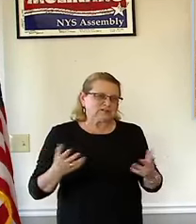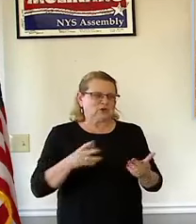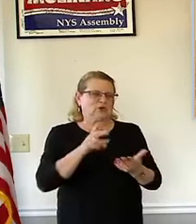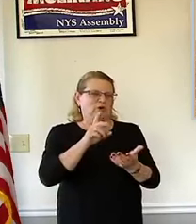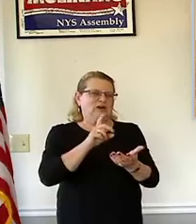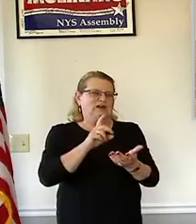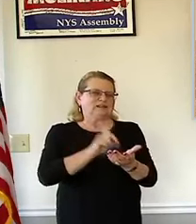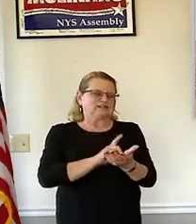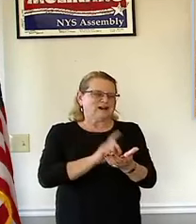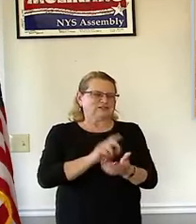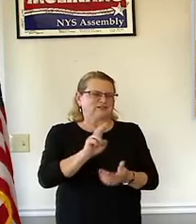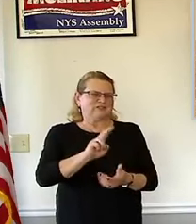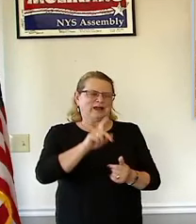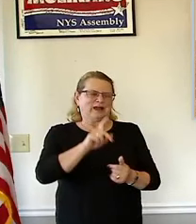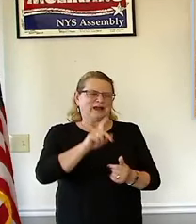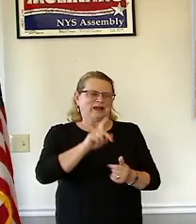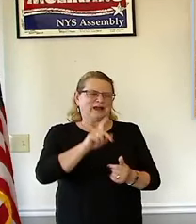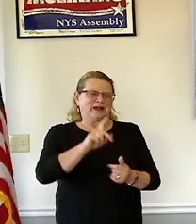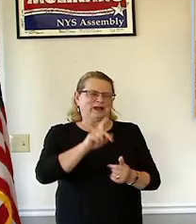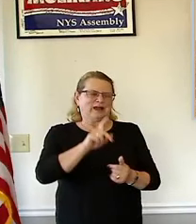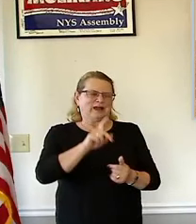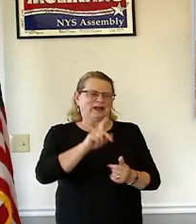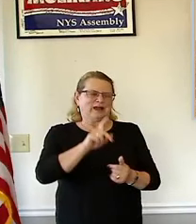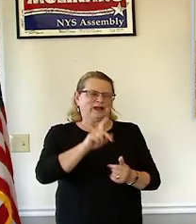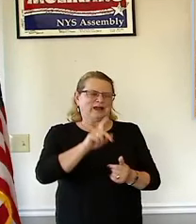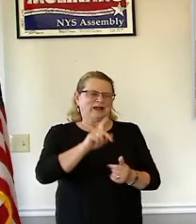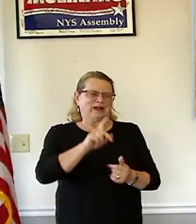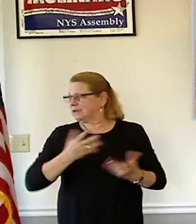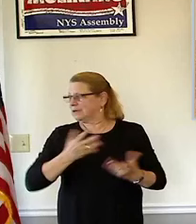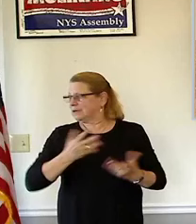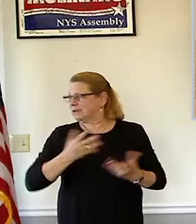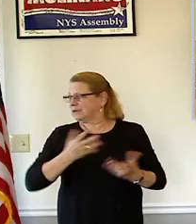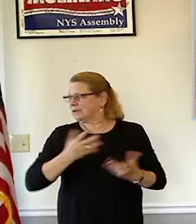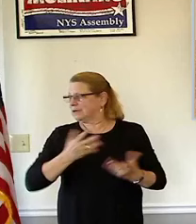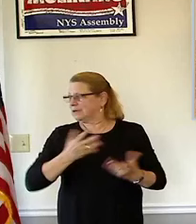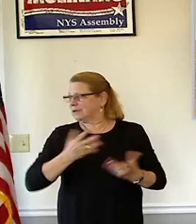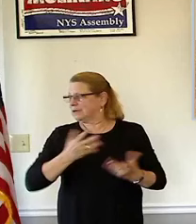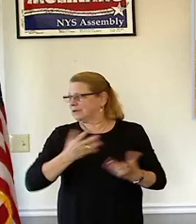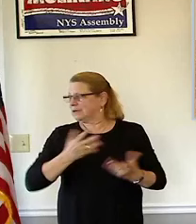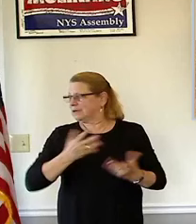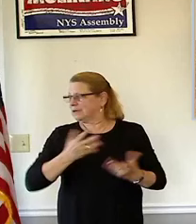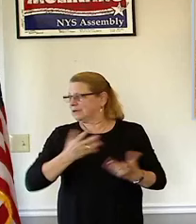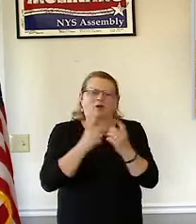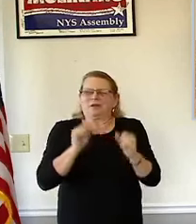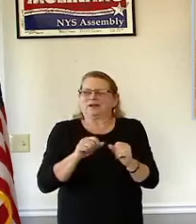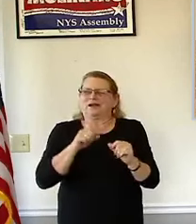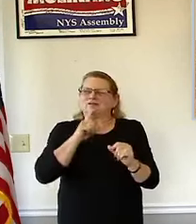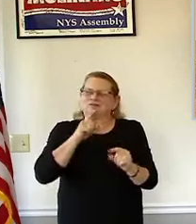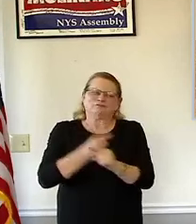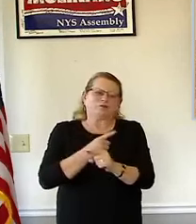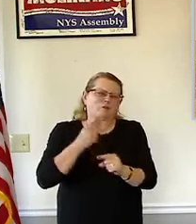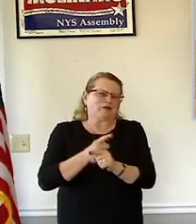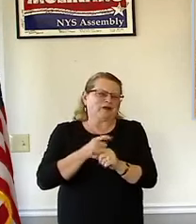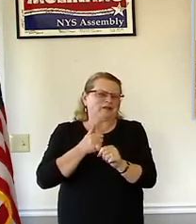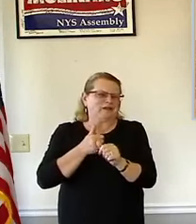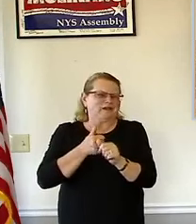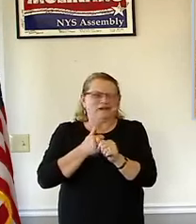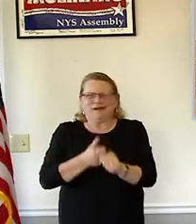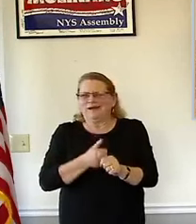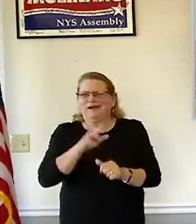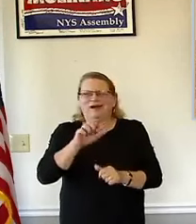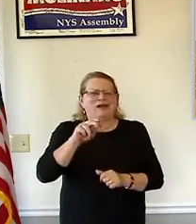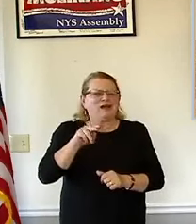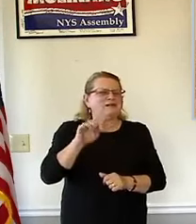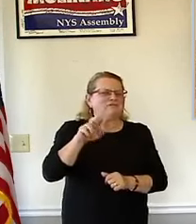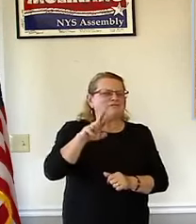I just said that. I just don't think that any county health department anywhere in America could adequately enforce that kind of an order.